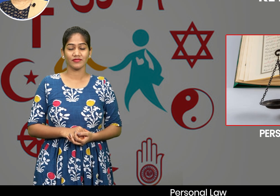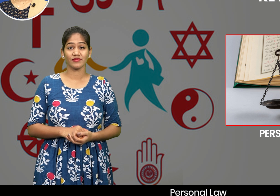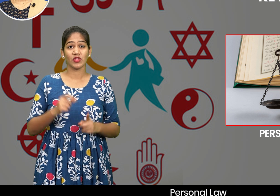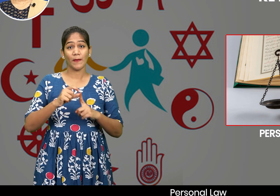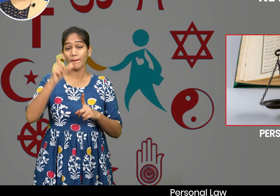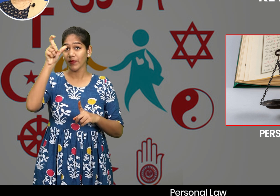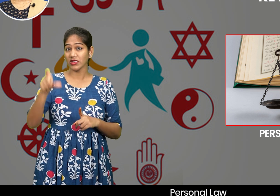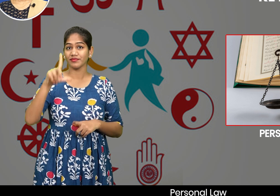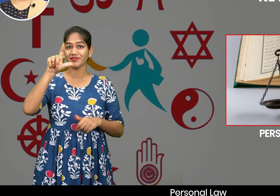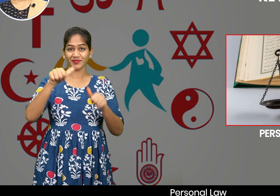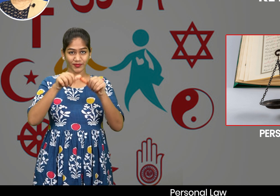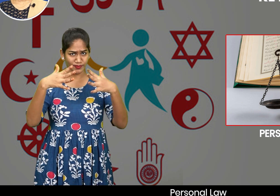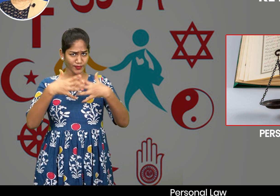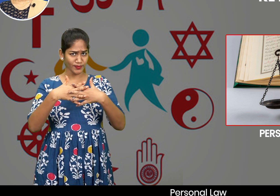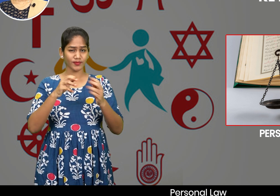Personal law,